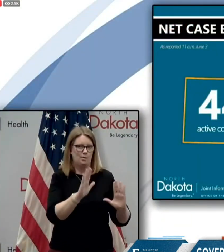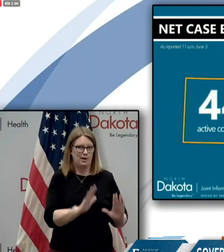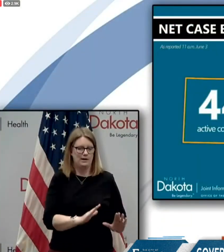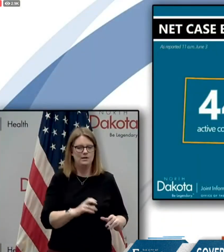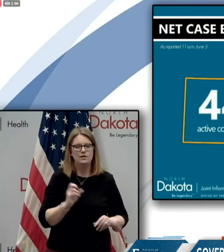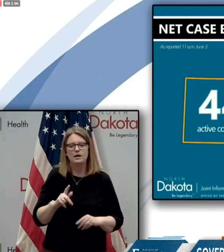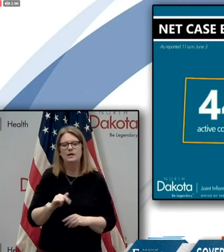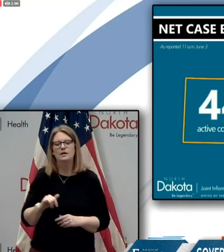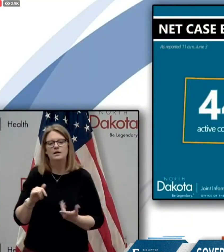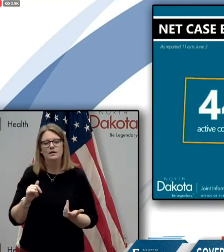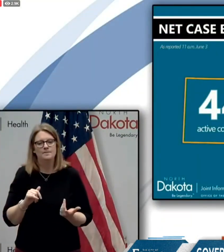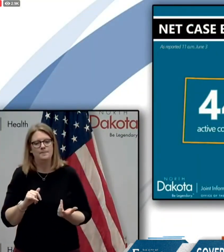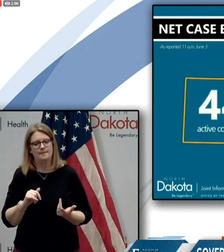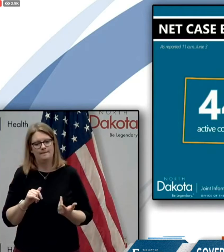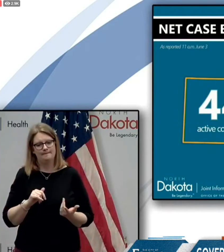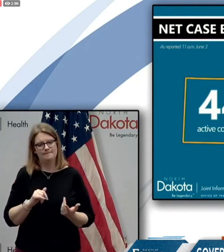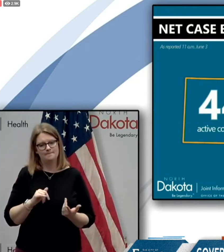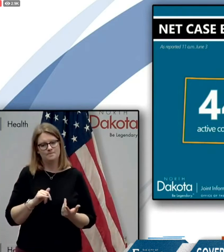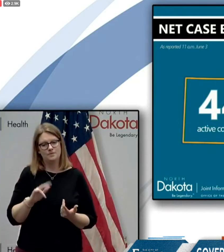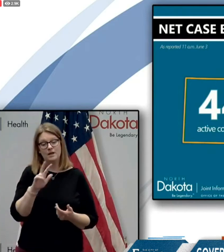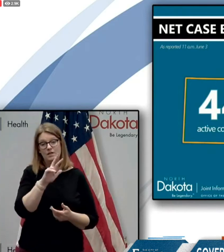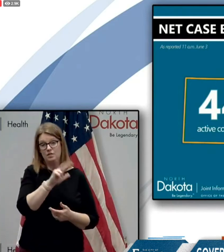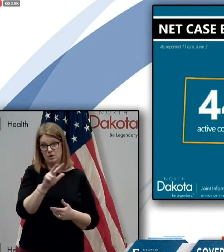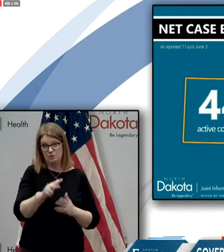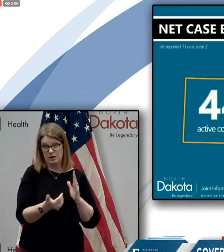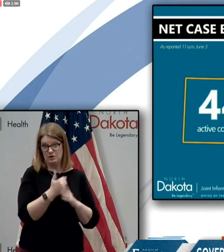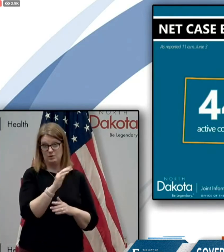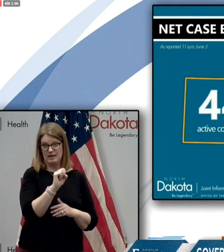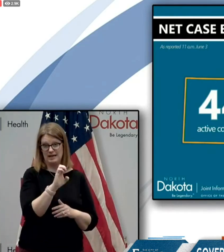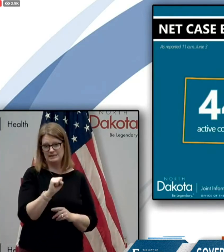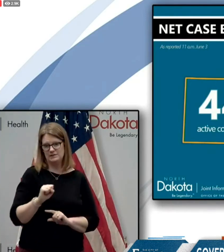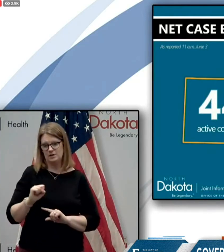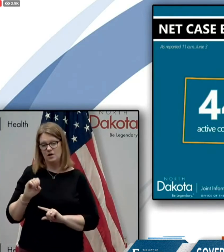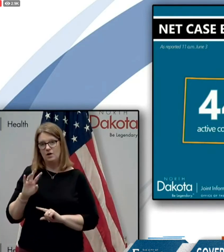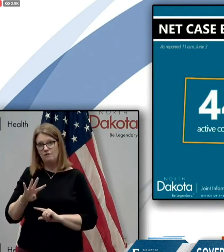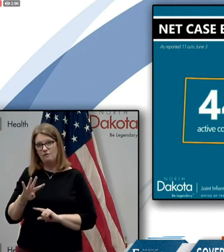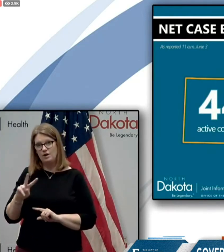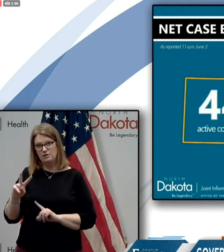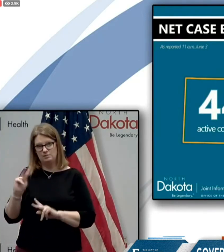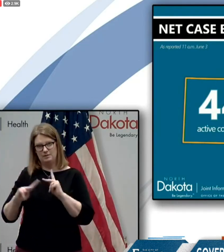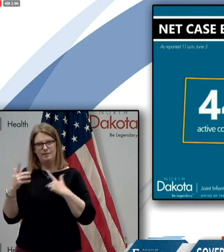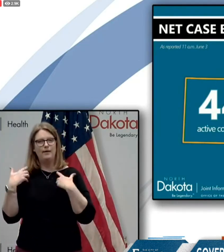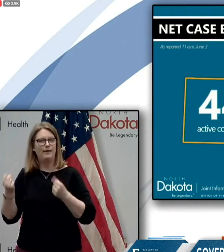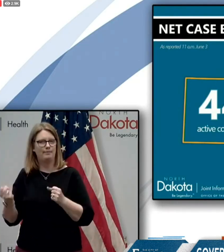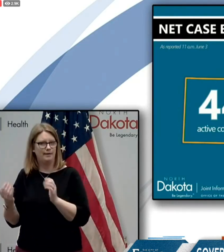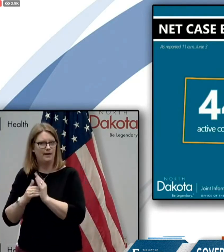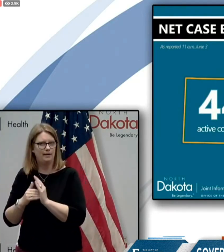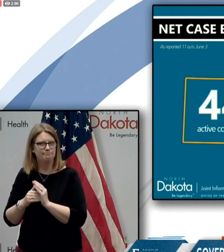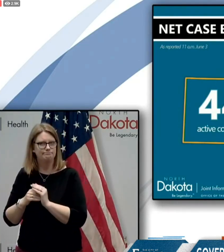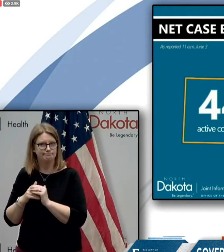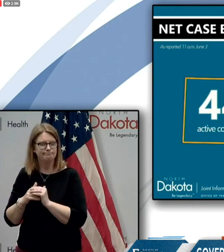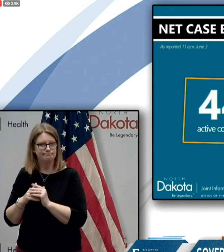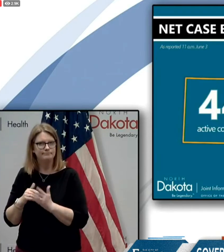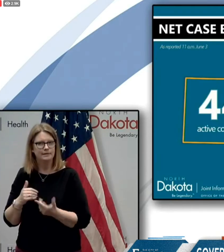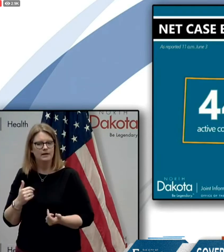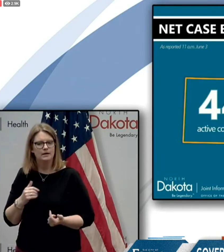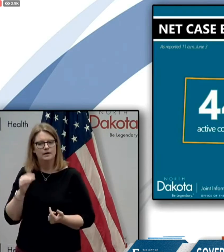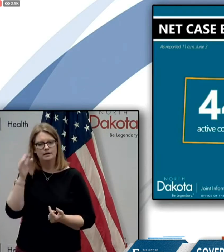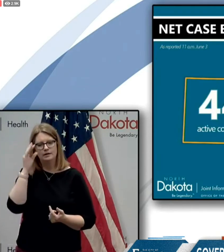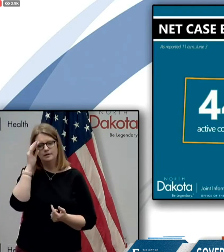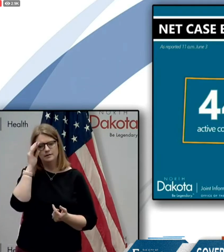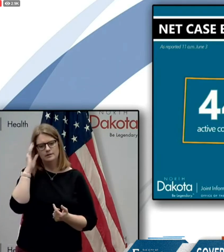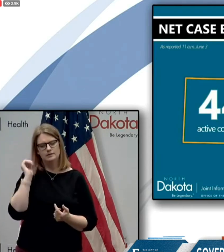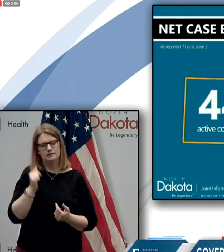with the 33 new cases, there was 42 recovered cases, and which is,